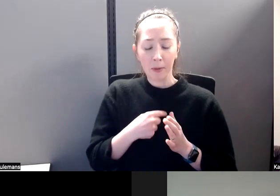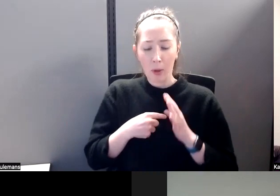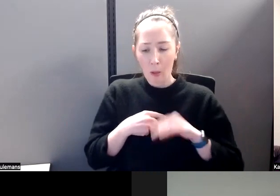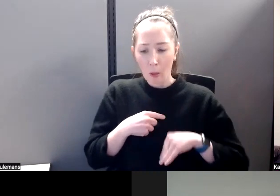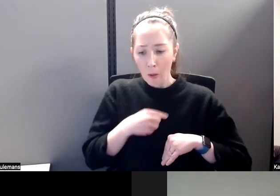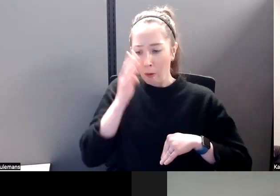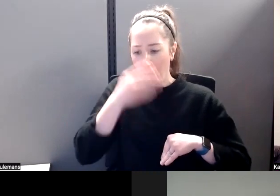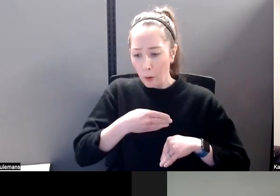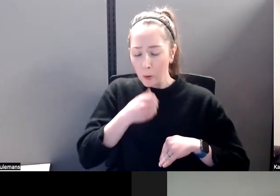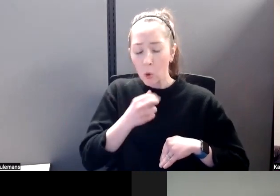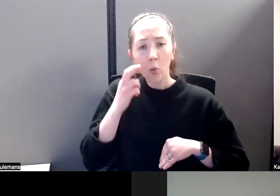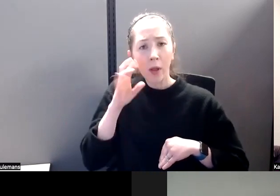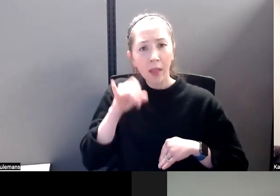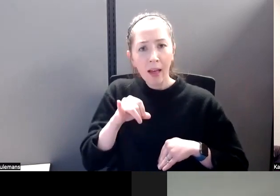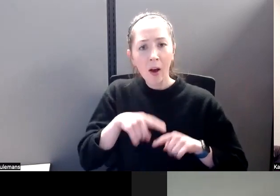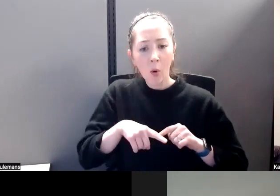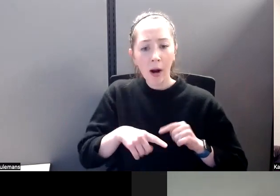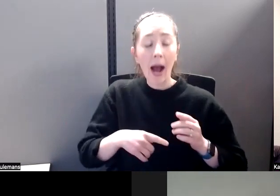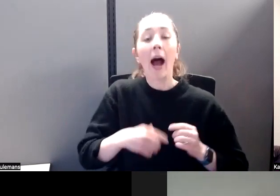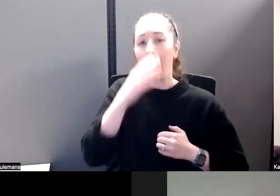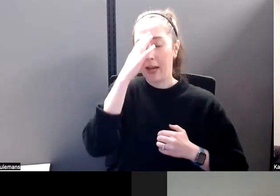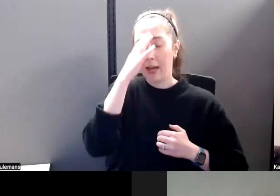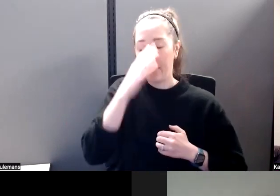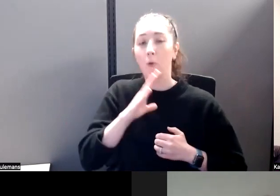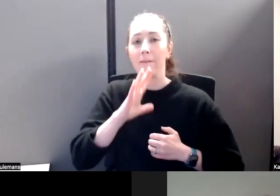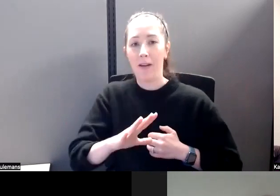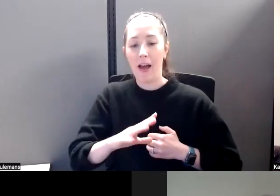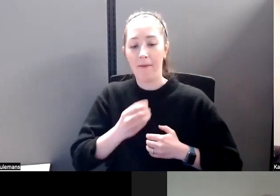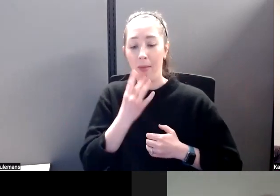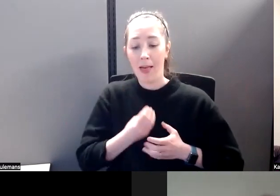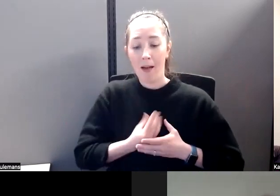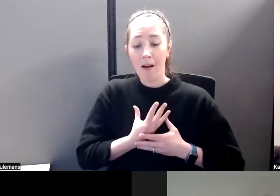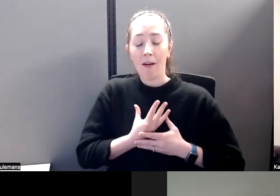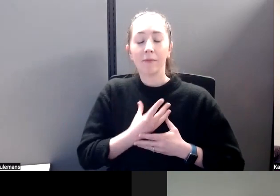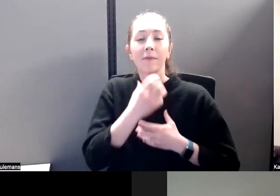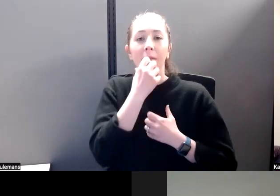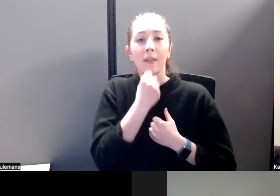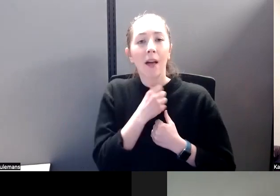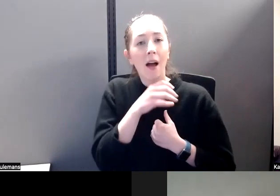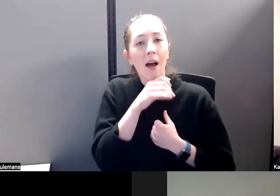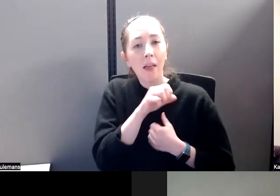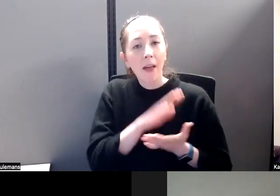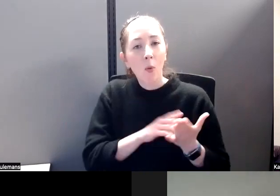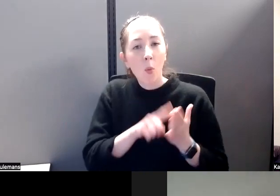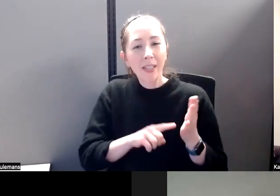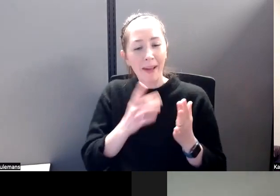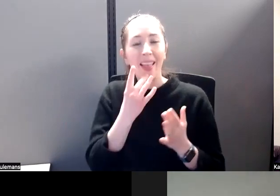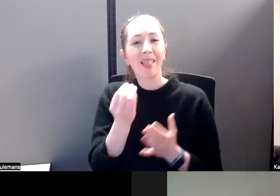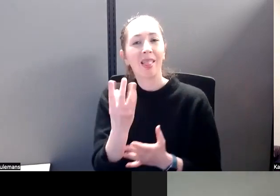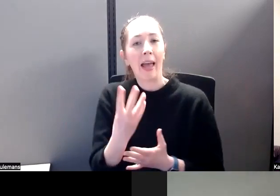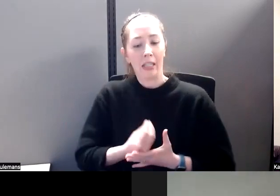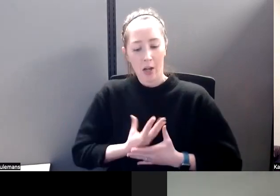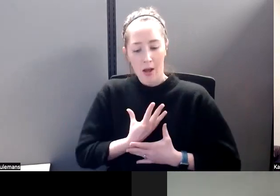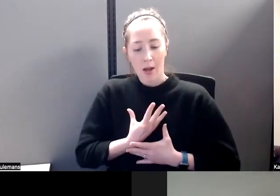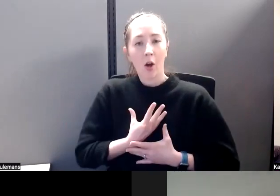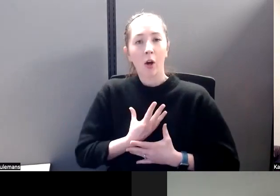five. Maybe not everyone gets to know or they discover it or if they allow themselves to ask, I wonder what my light is. Like what brings